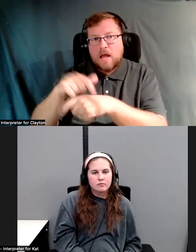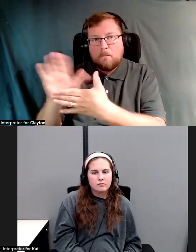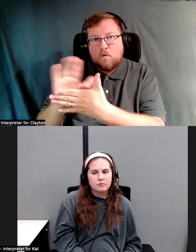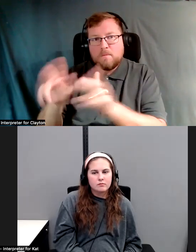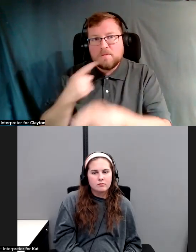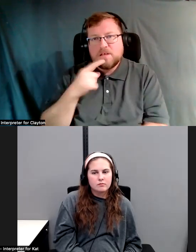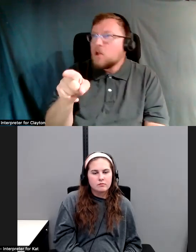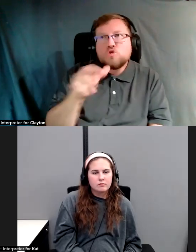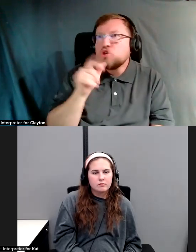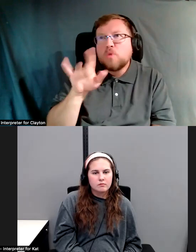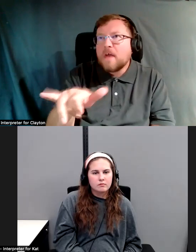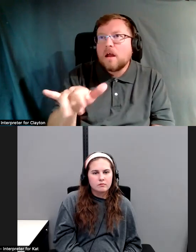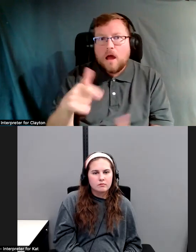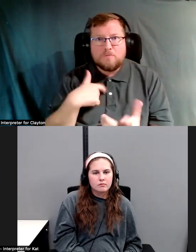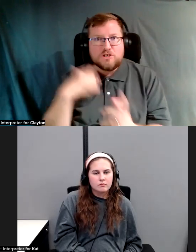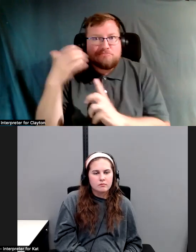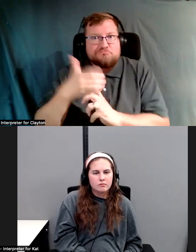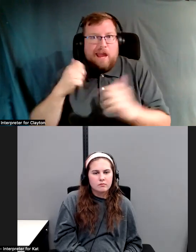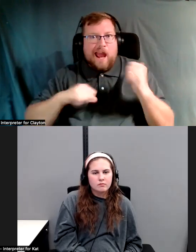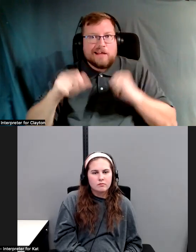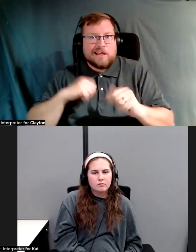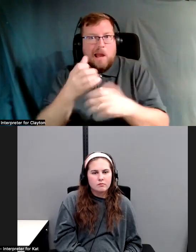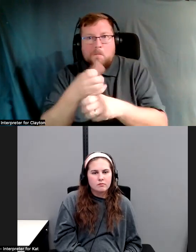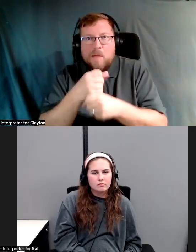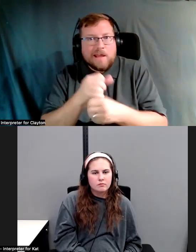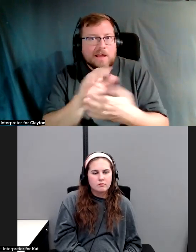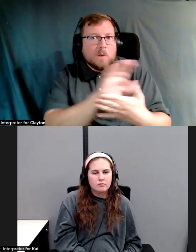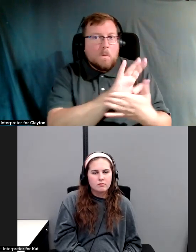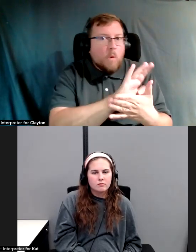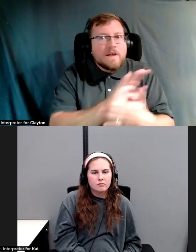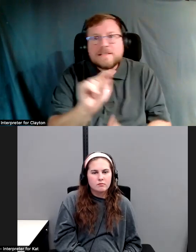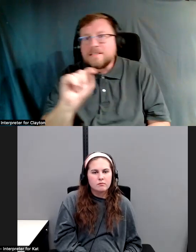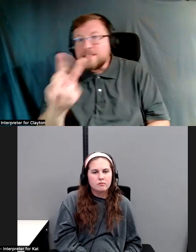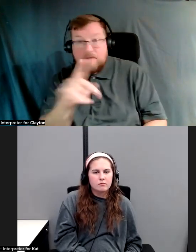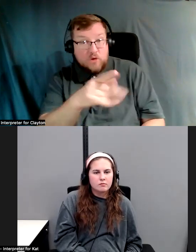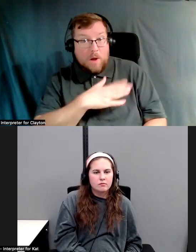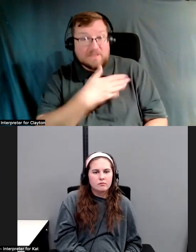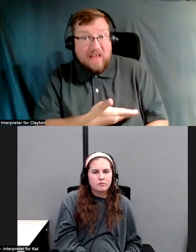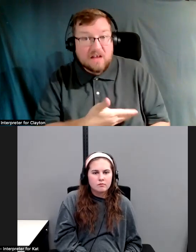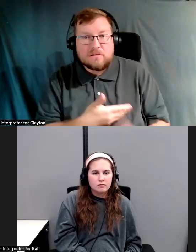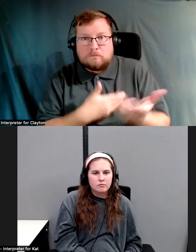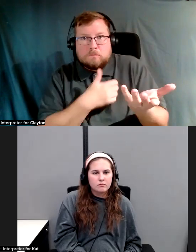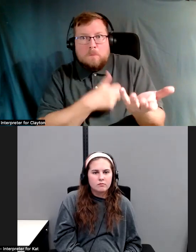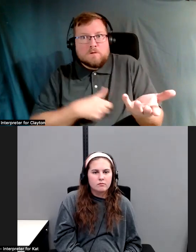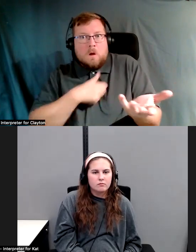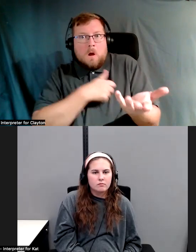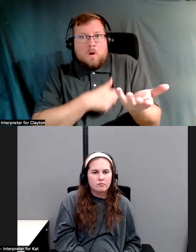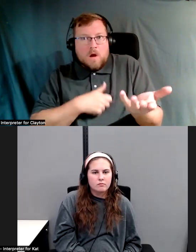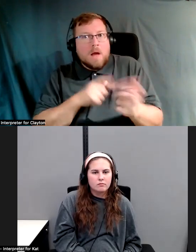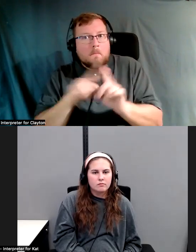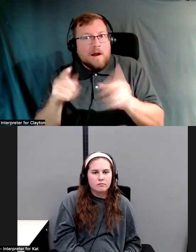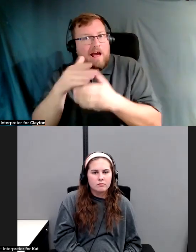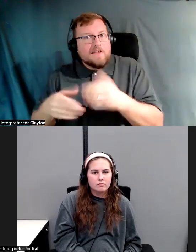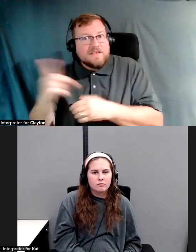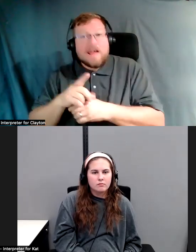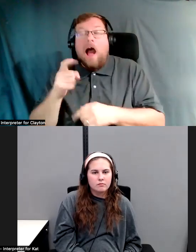like, well, I'm just acting. Like, we're just here to make film and television. And, you know, if you're upset about that, I'm sorry. But like, I, at the end of the day, got to go to